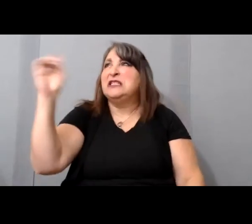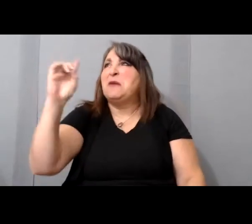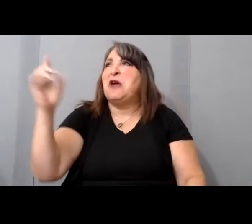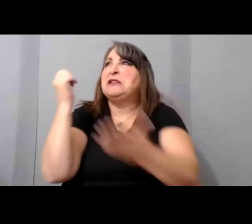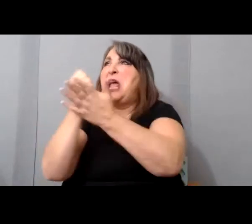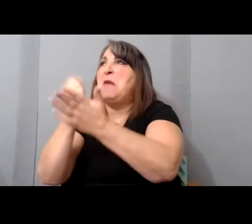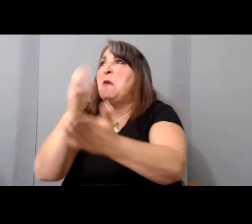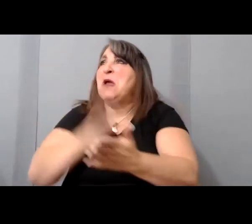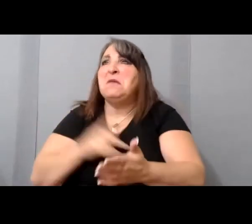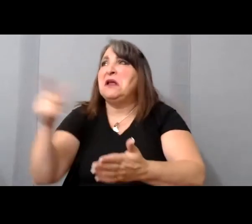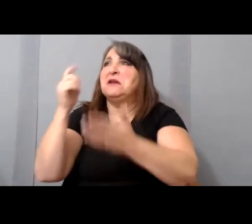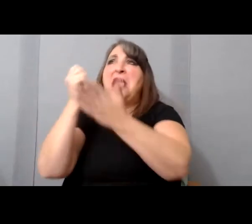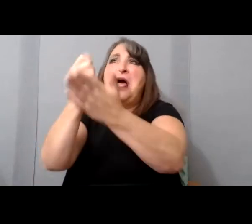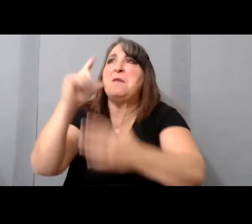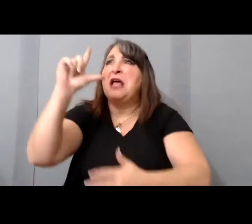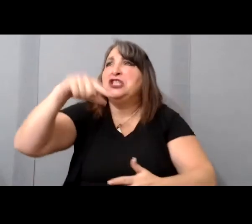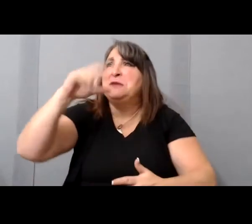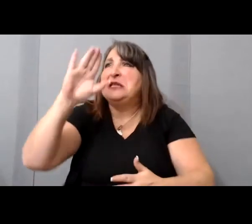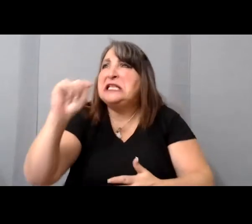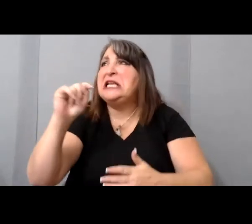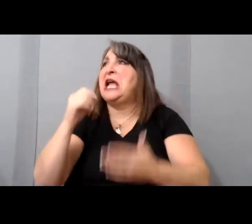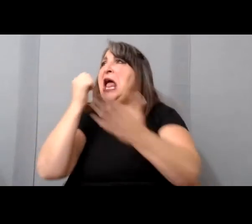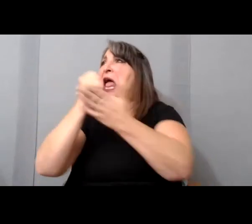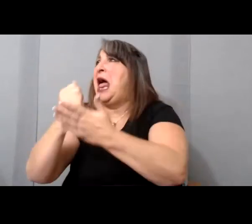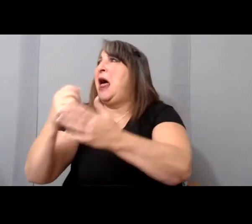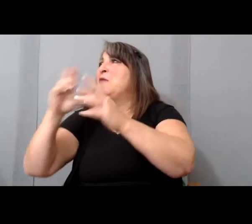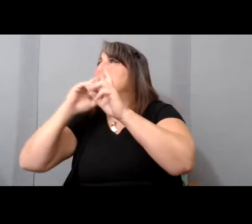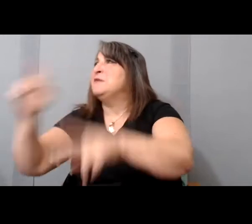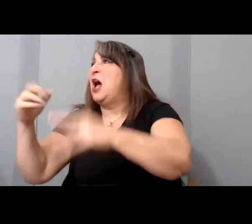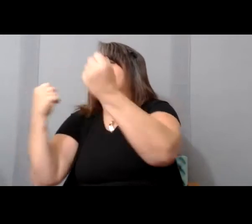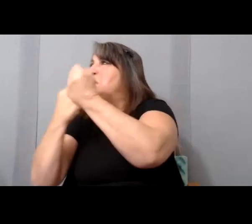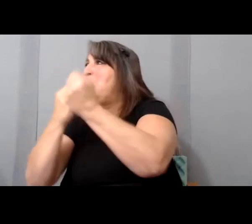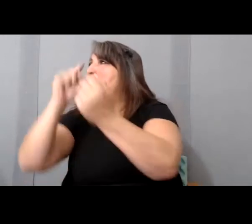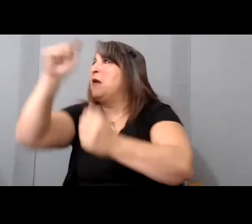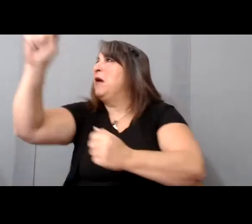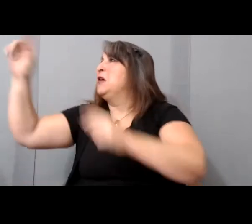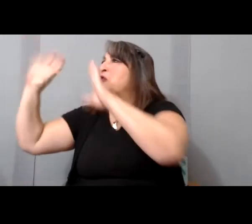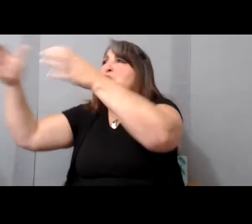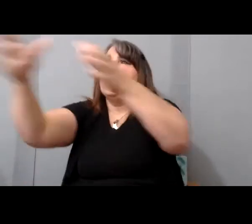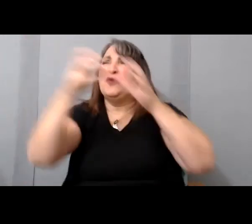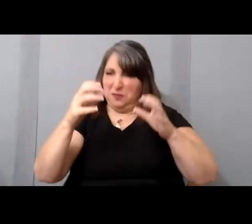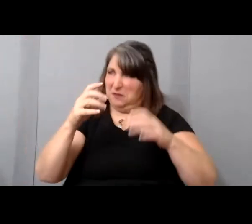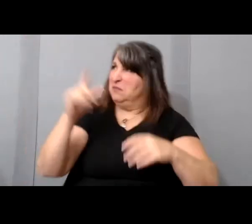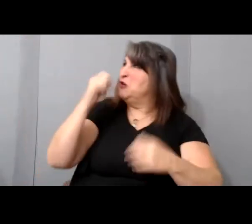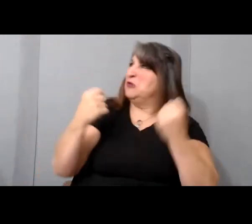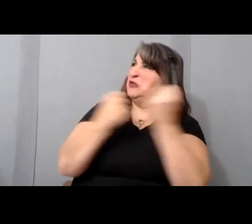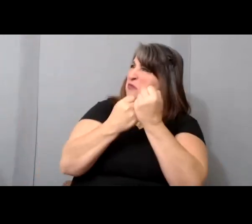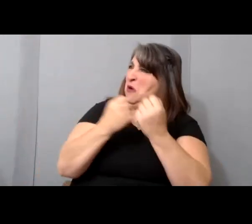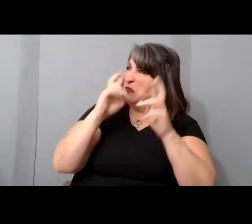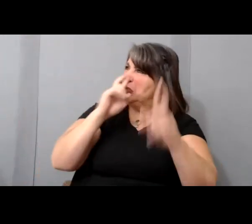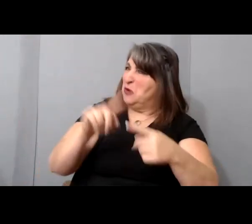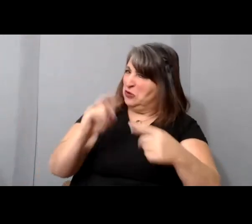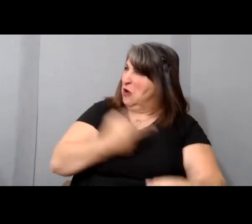to women, we respond to the LGBT, we respond to other kinds of groups that are external, but they don't really respond